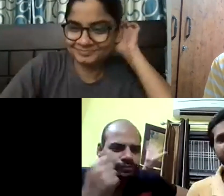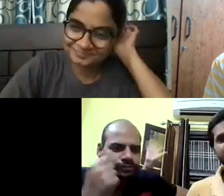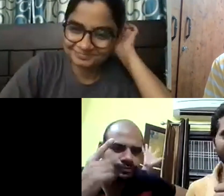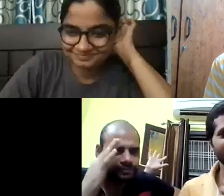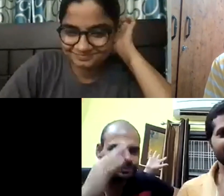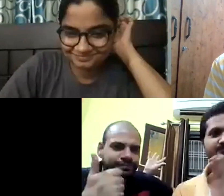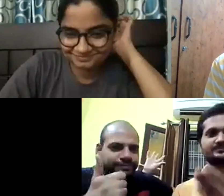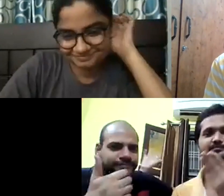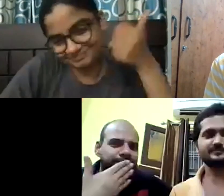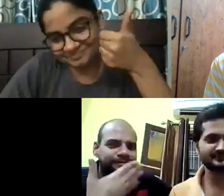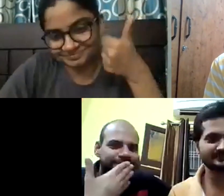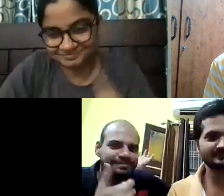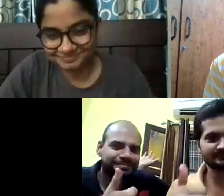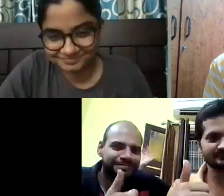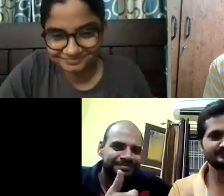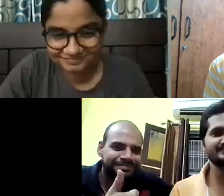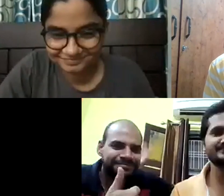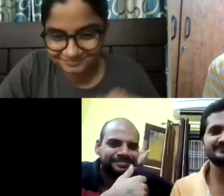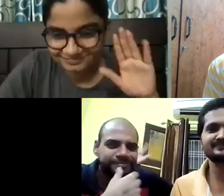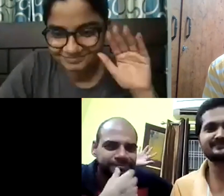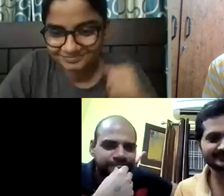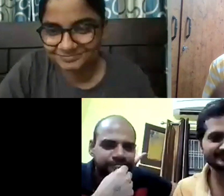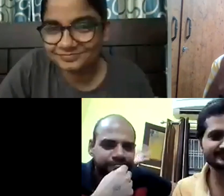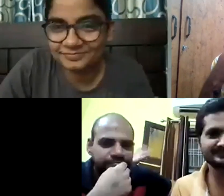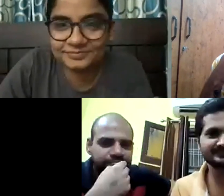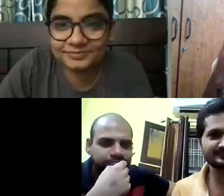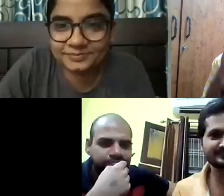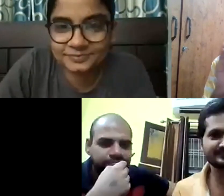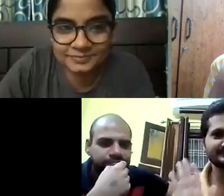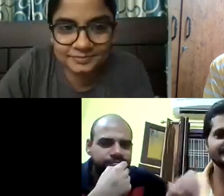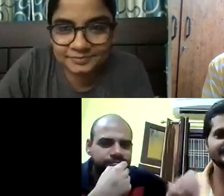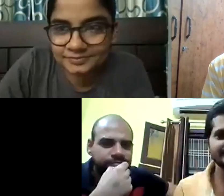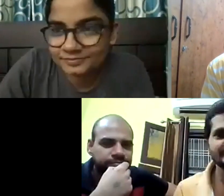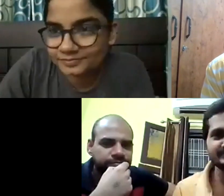not have anything, no problem. You can leave it blank also.